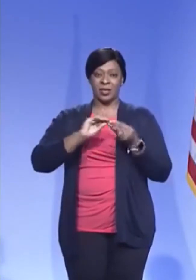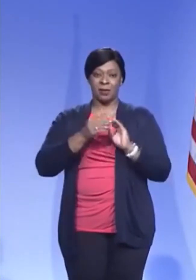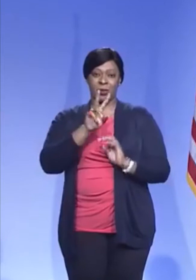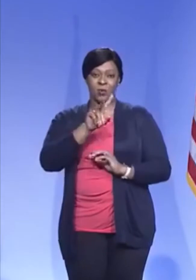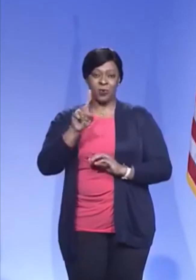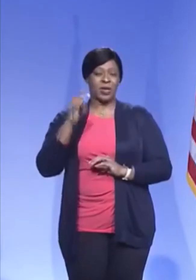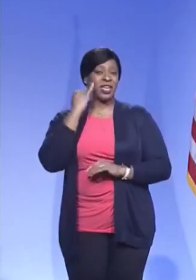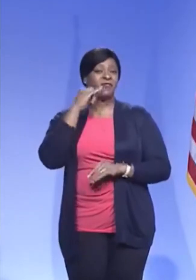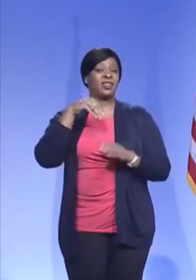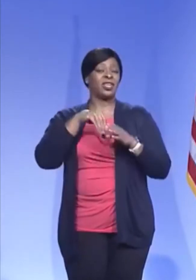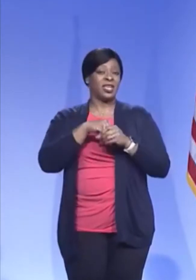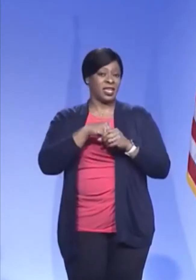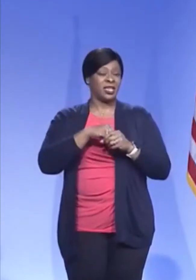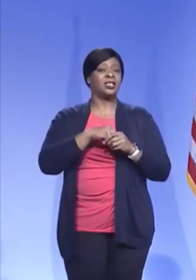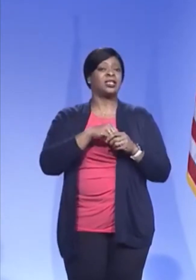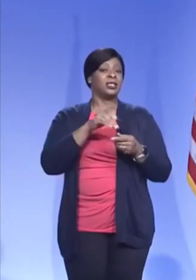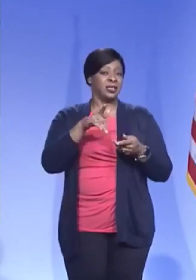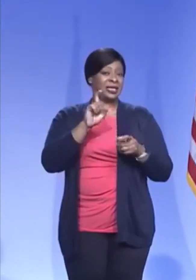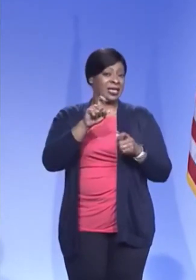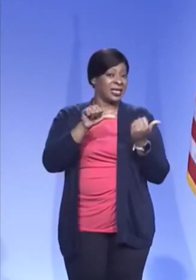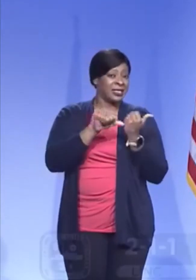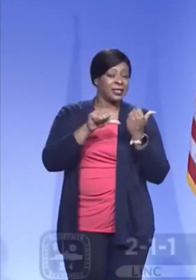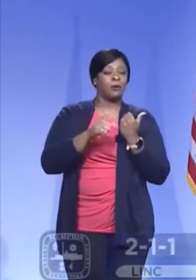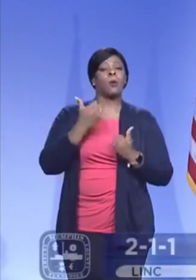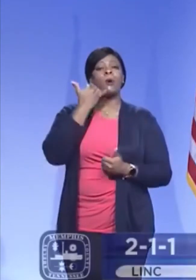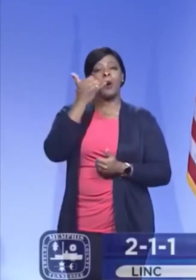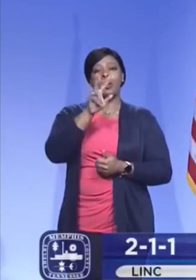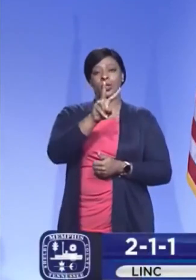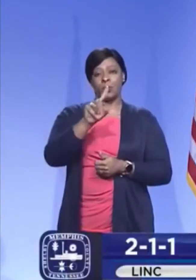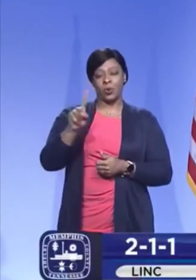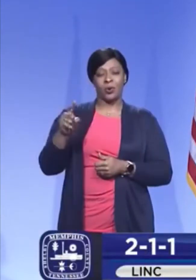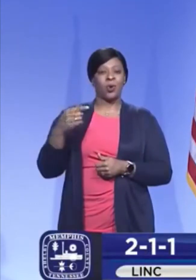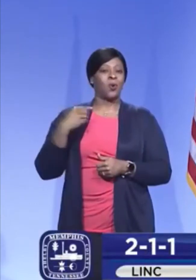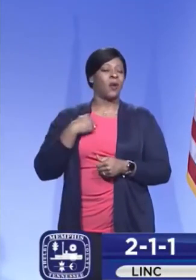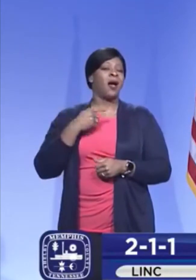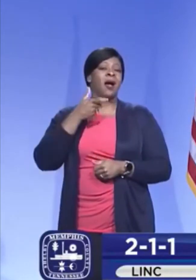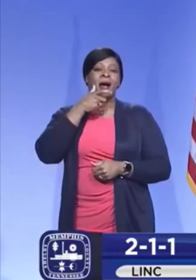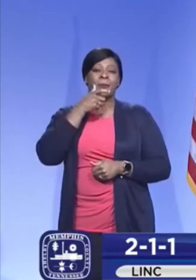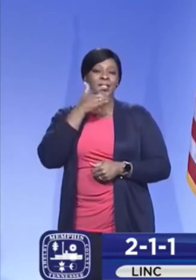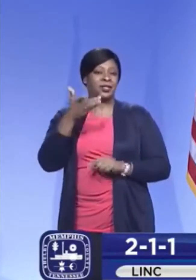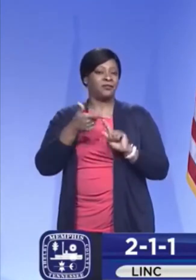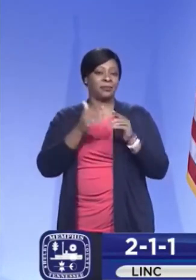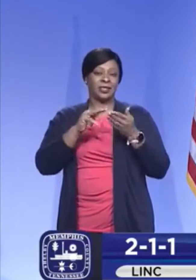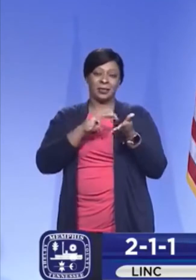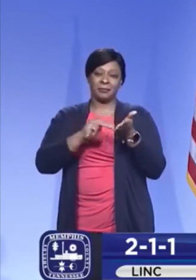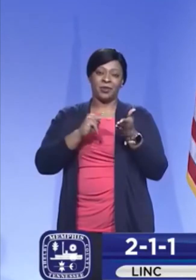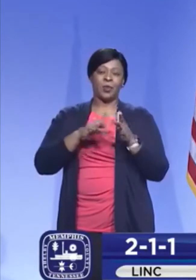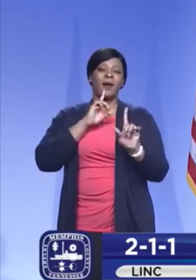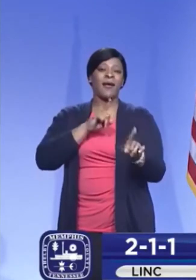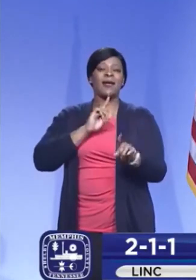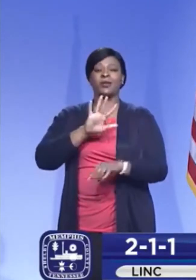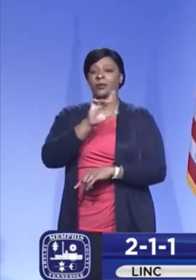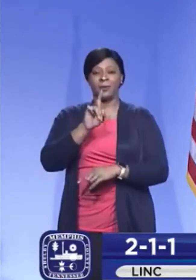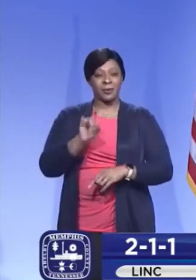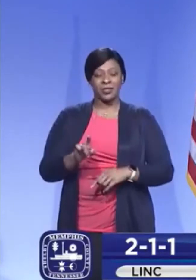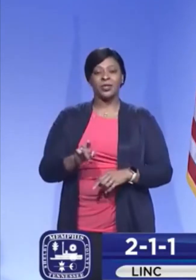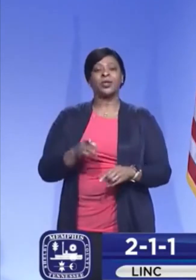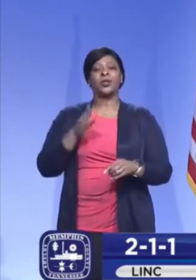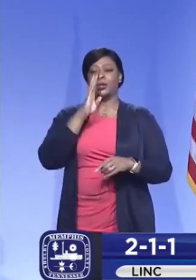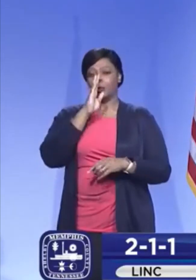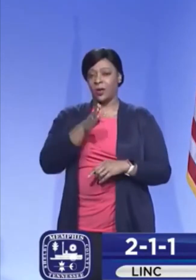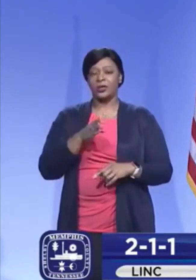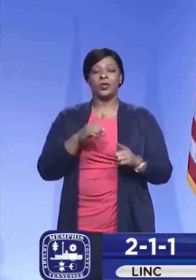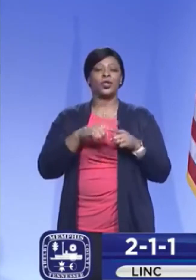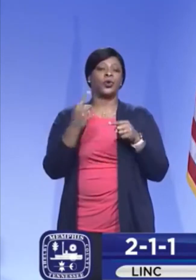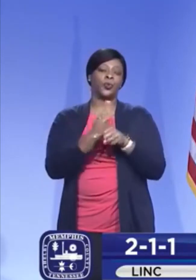you are in need of assistance, please dial 211. We have operators there from the city of Memphis who will answer your questions and direct you to